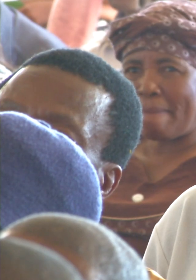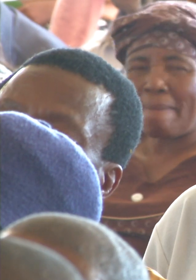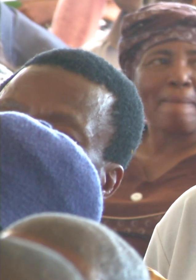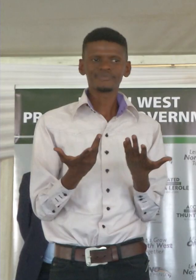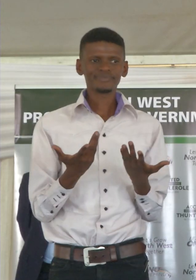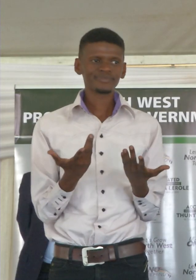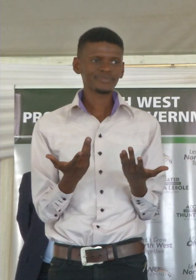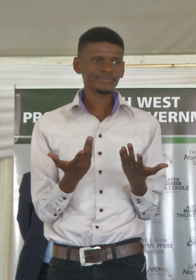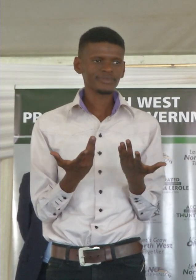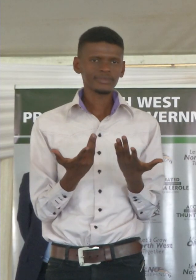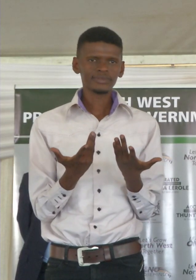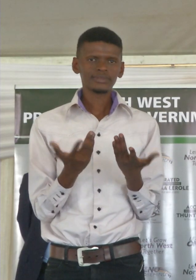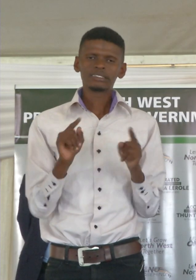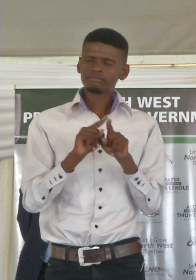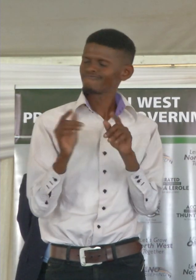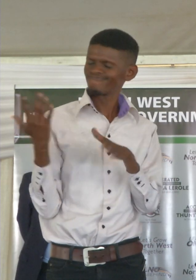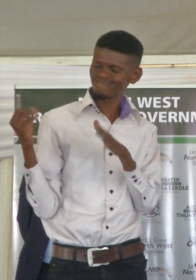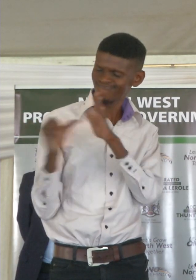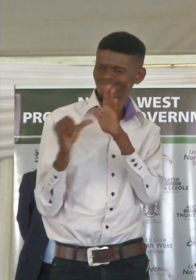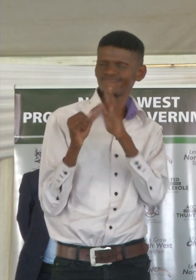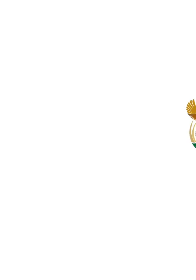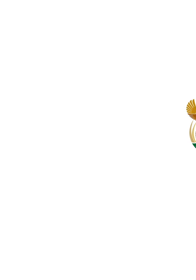cleanse is very effective.